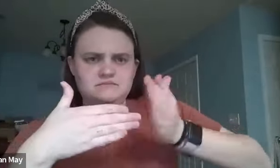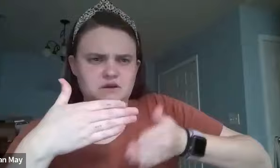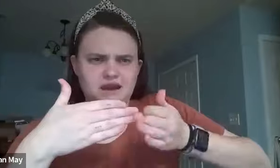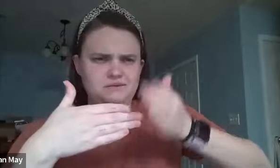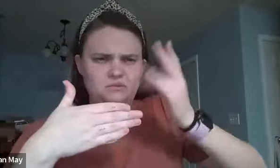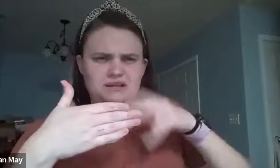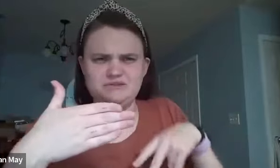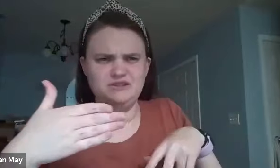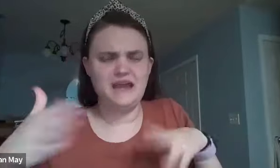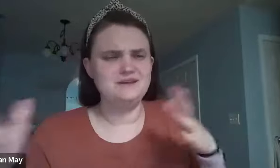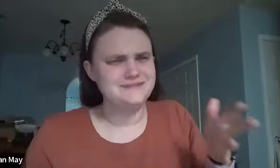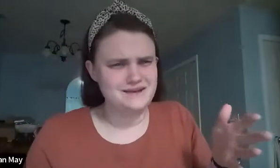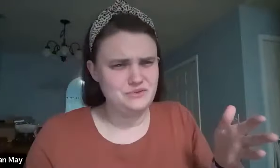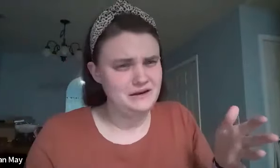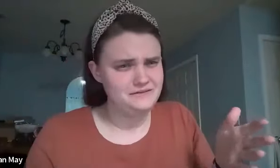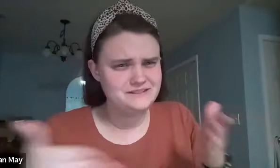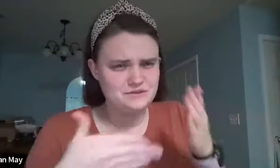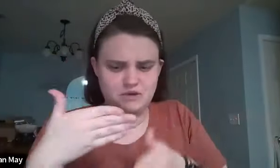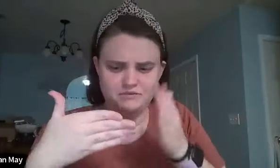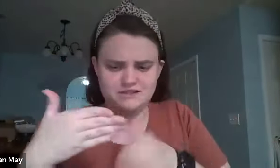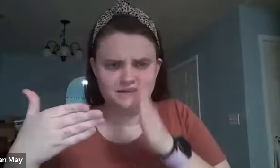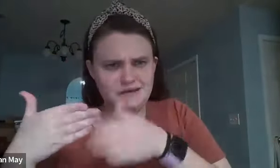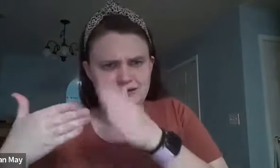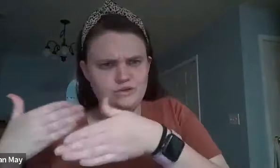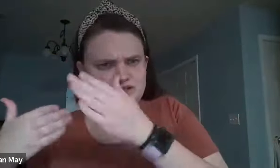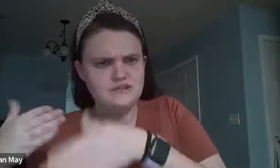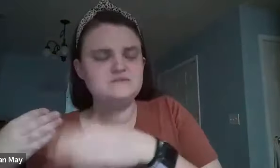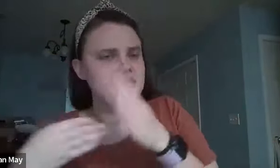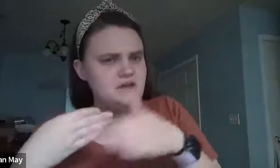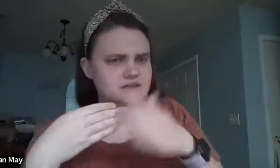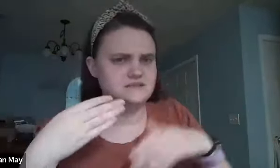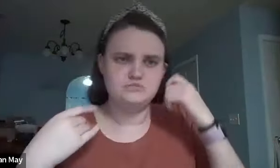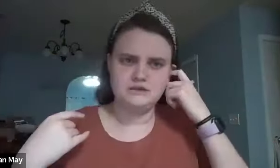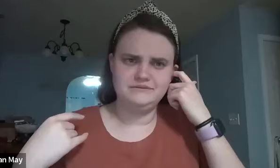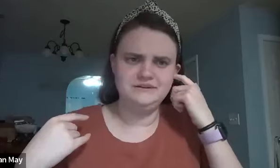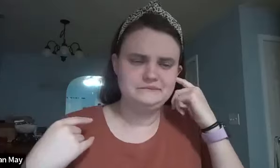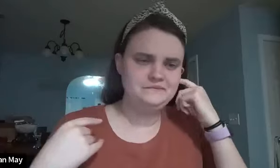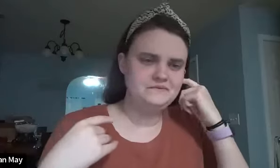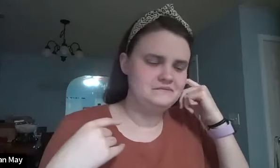Sorry, I don't sign bread often, so my brain was like, we sure that's right? But yeah, that's bread.